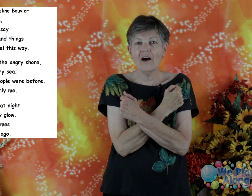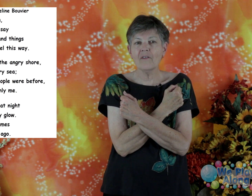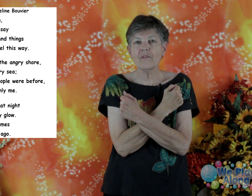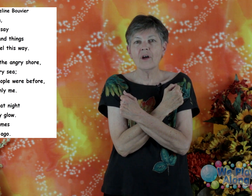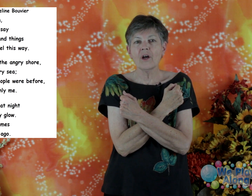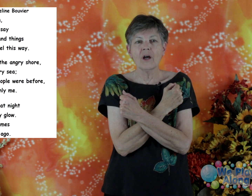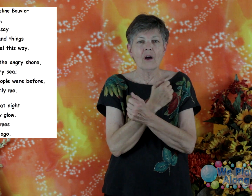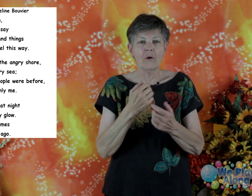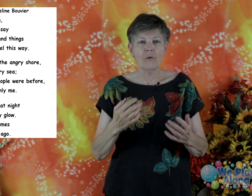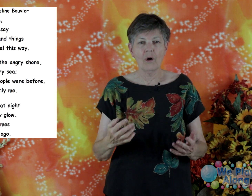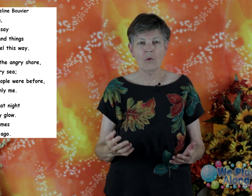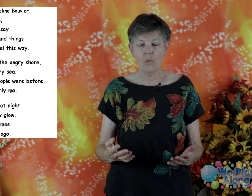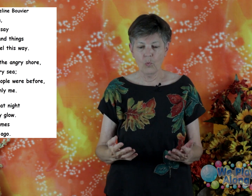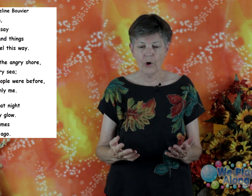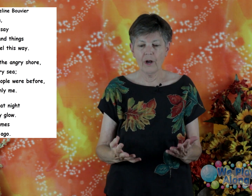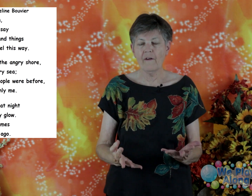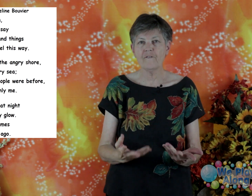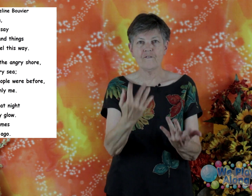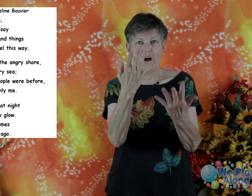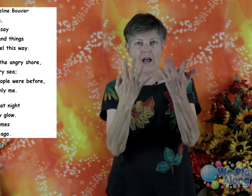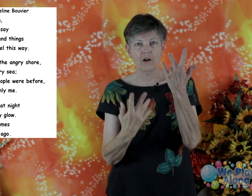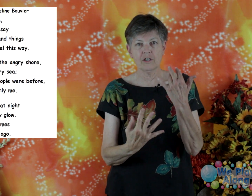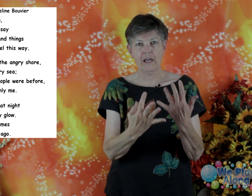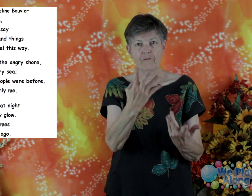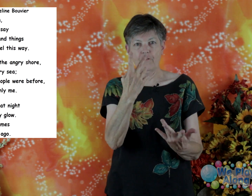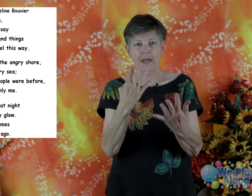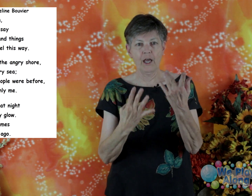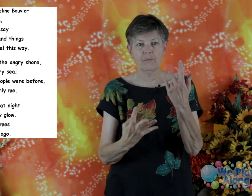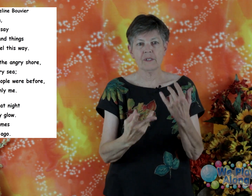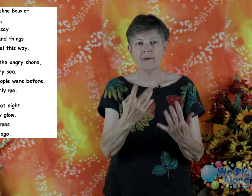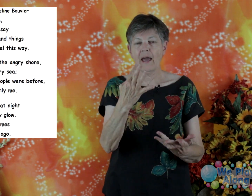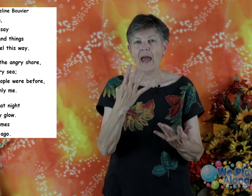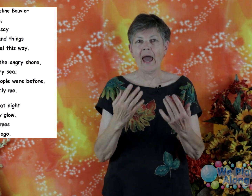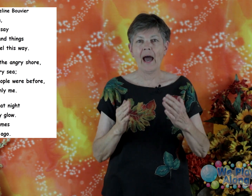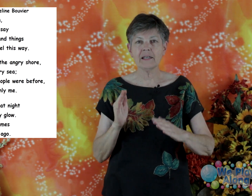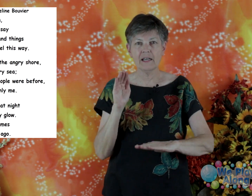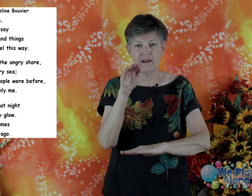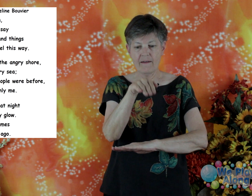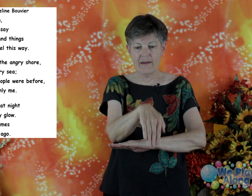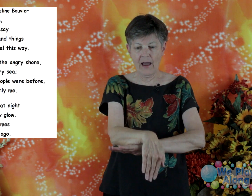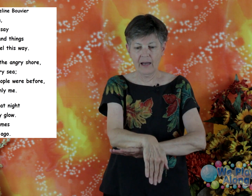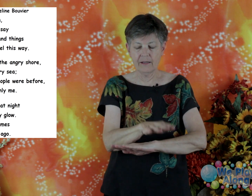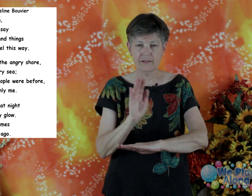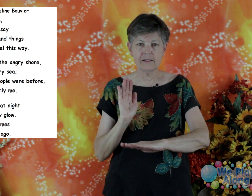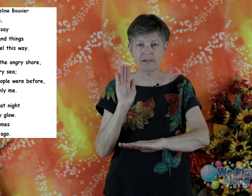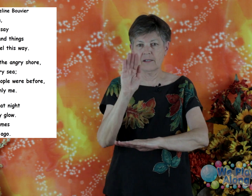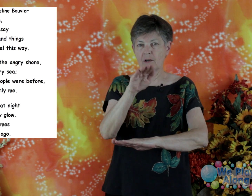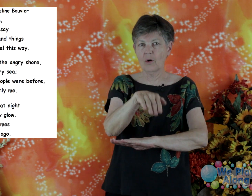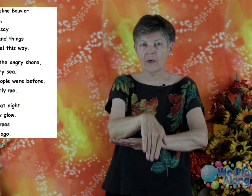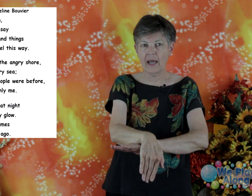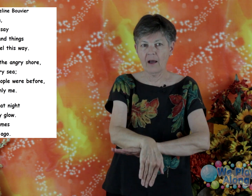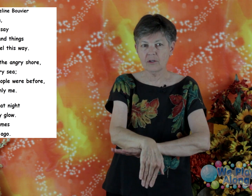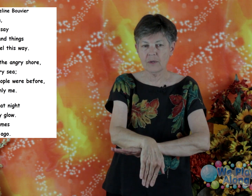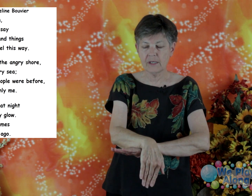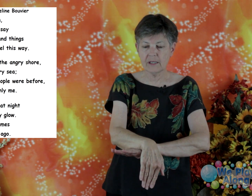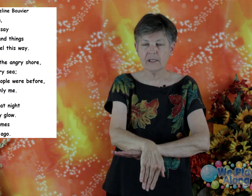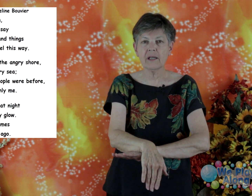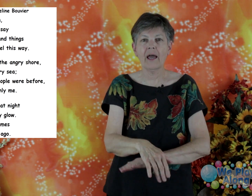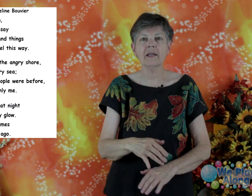love wood fires, like flames, at night. This is the sun going down, so this is night.